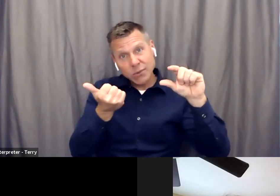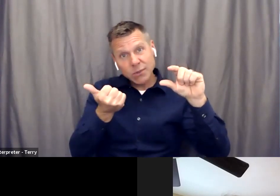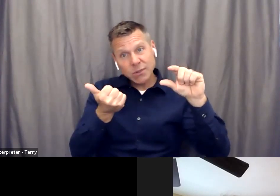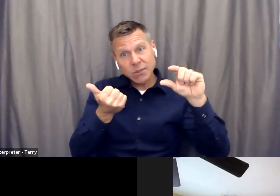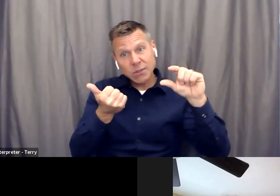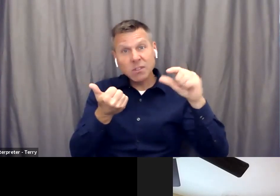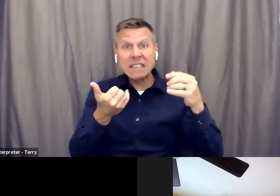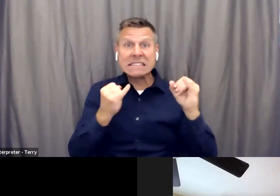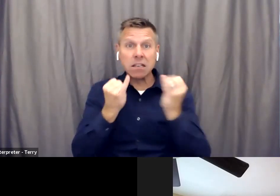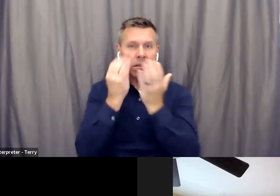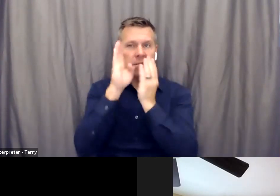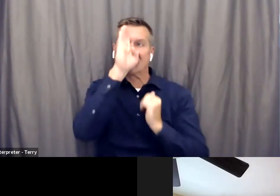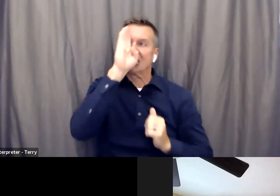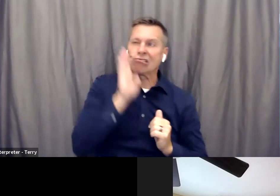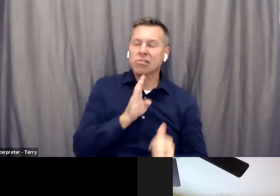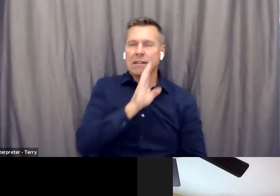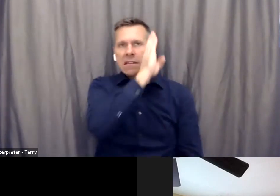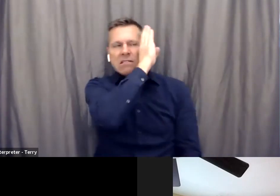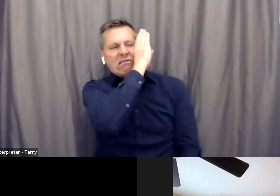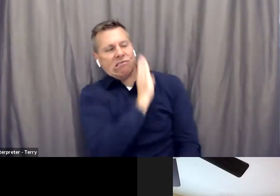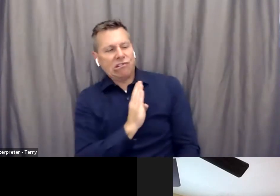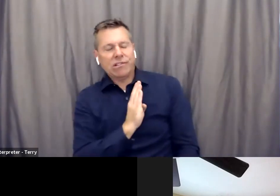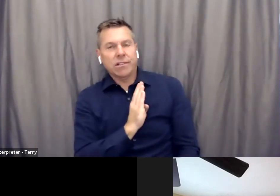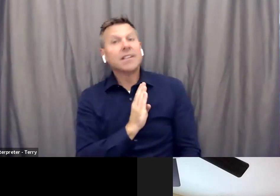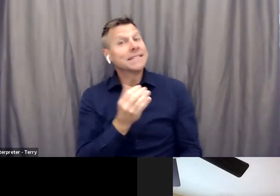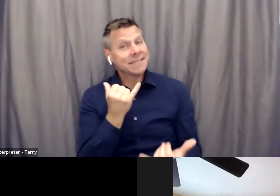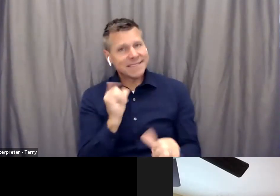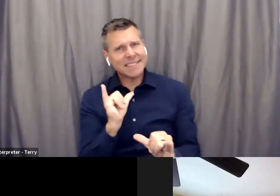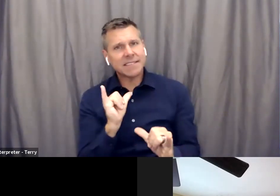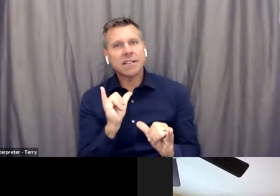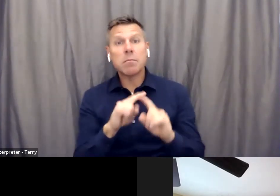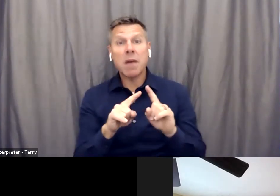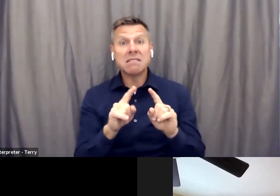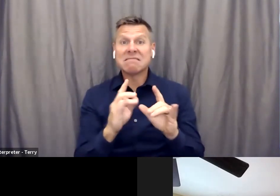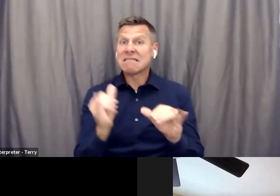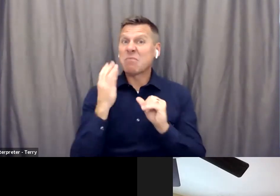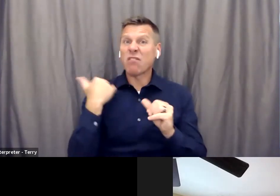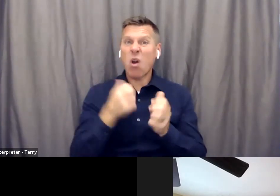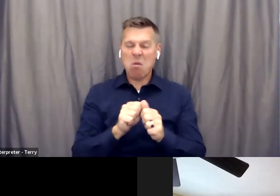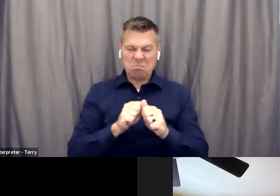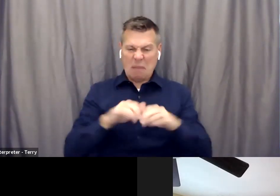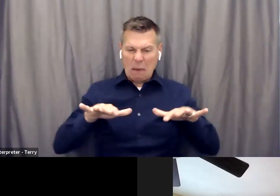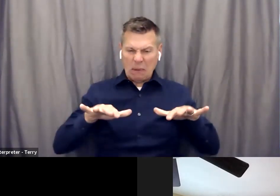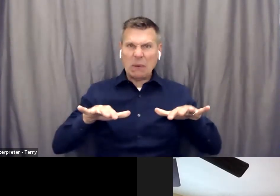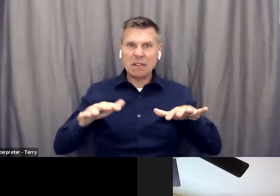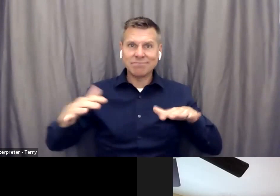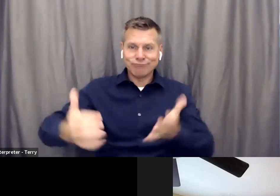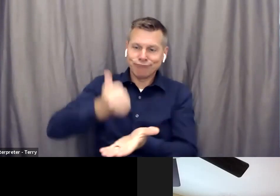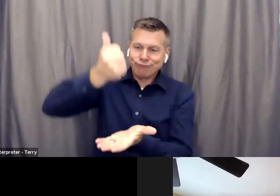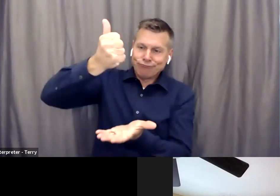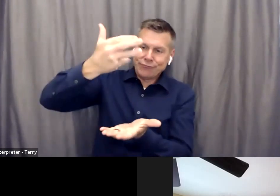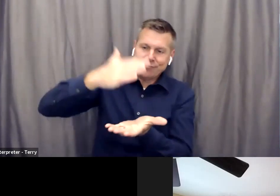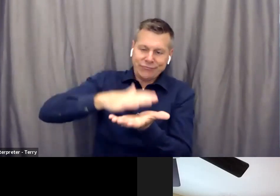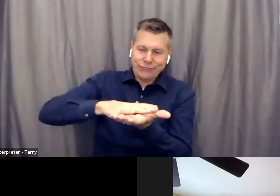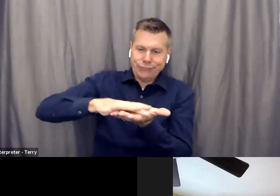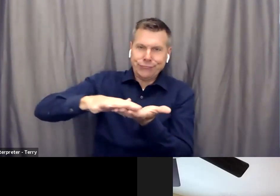they still have some cracks, they are not as broken as they once came to us.